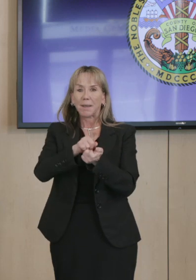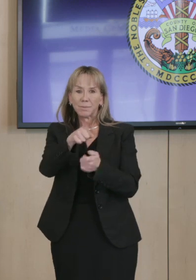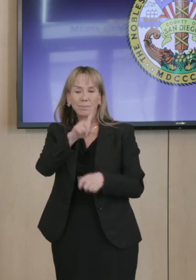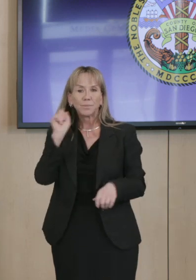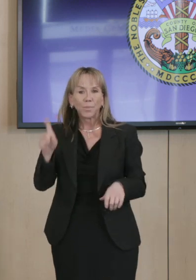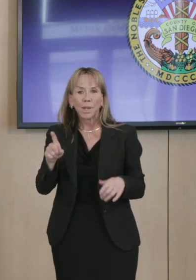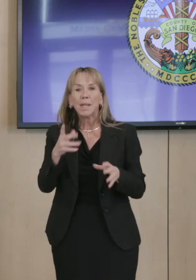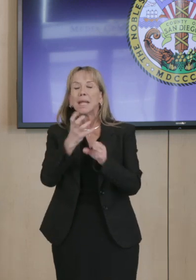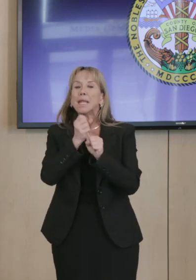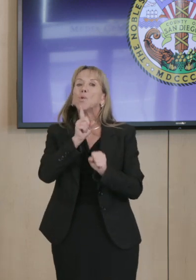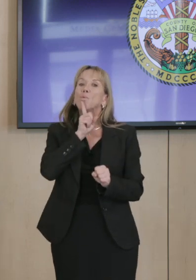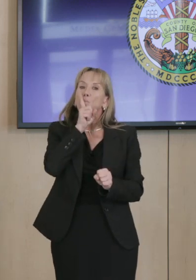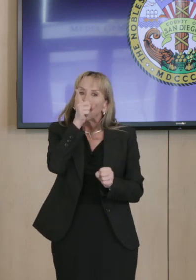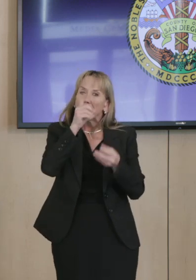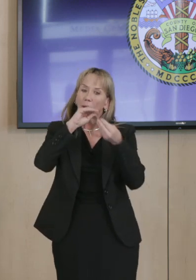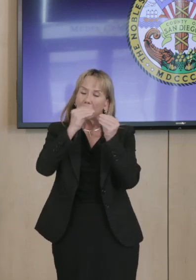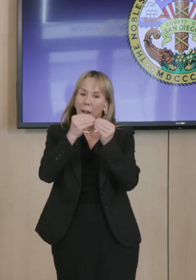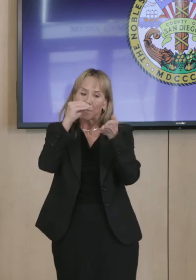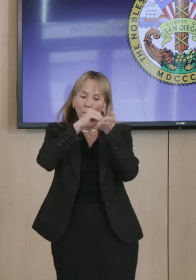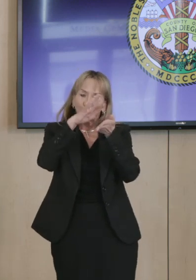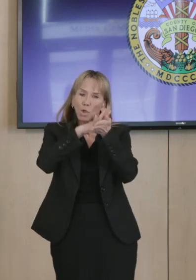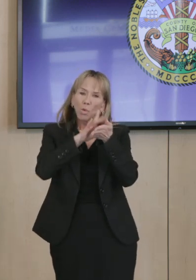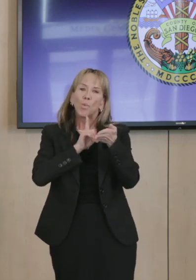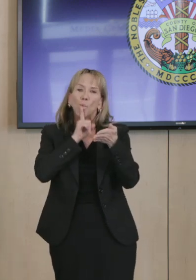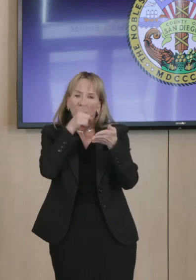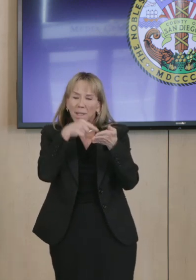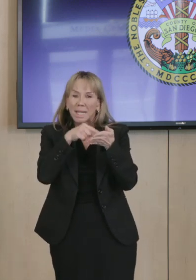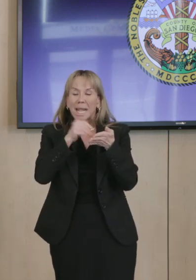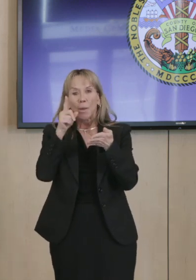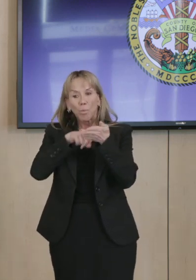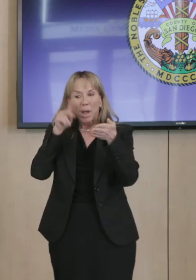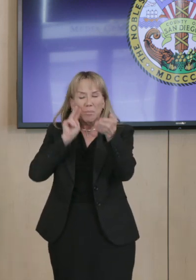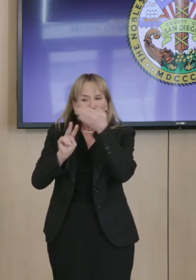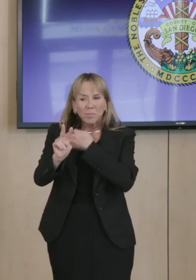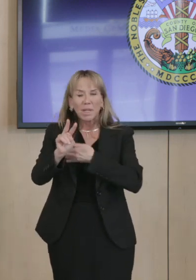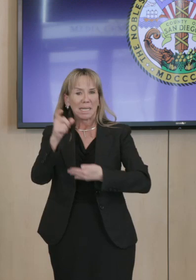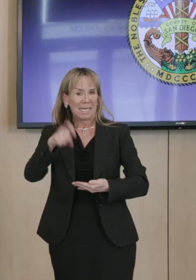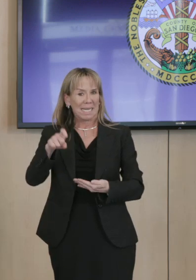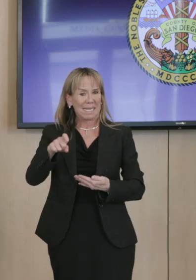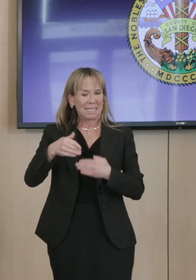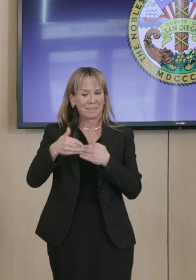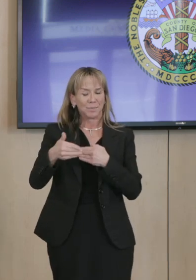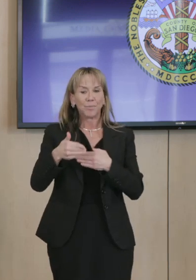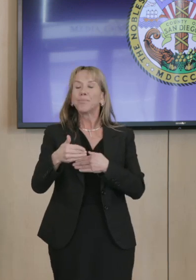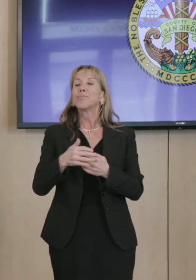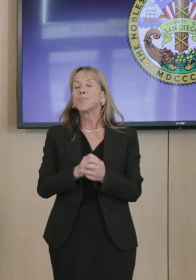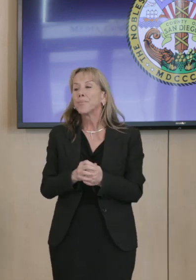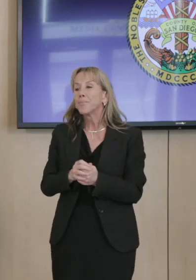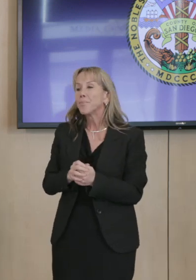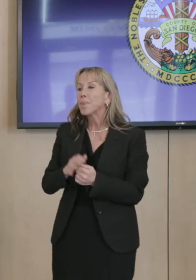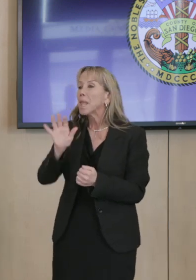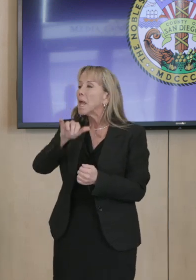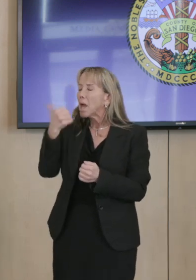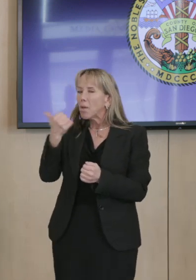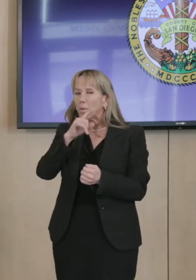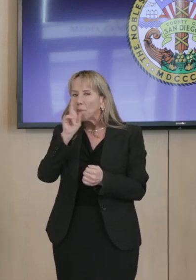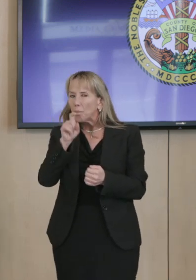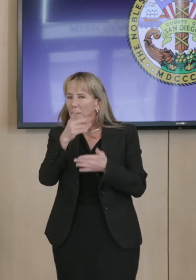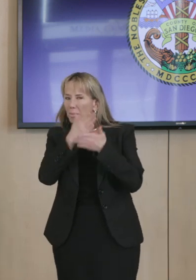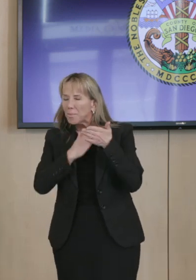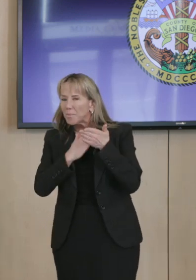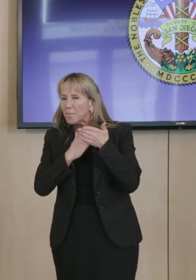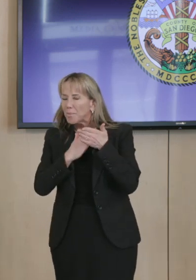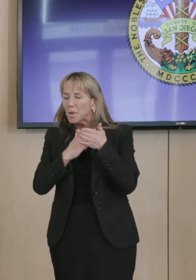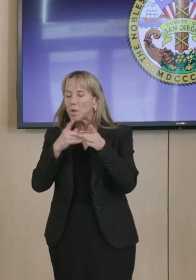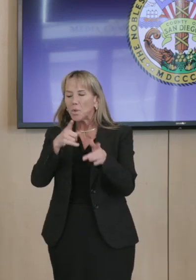getting real numbers of what they have and what they're projecting that they need. And I believe the second part of your question had to do